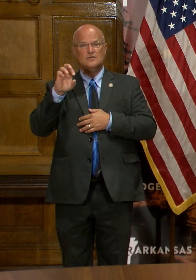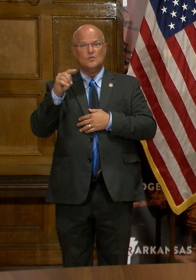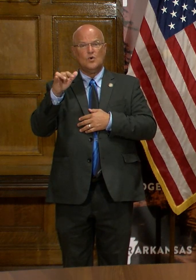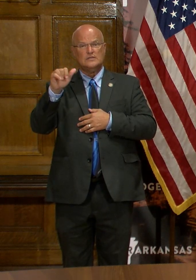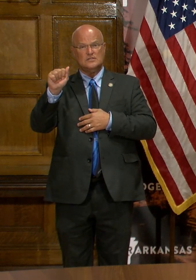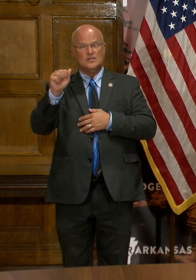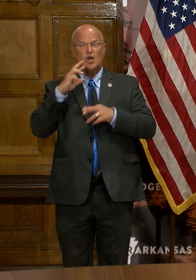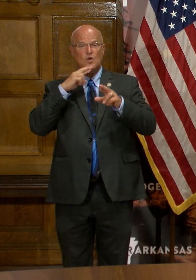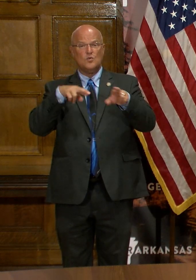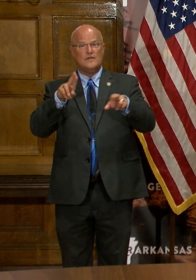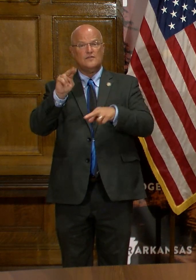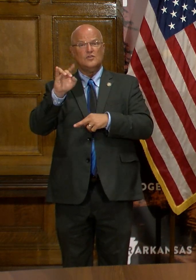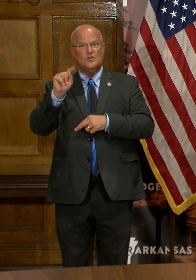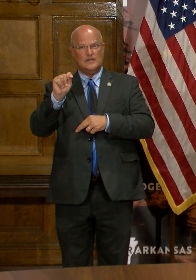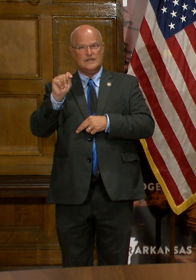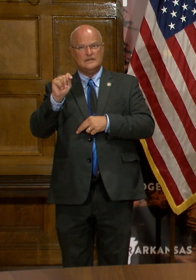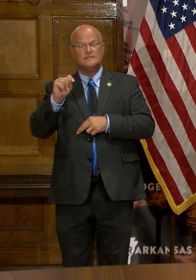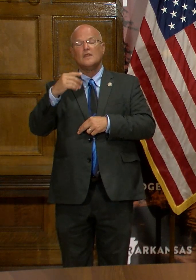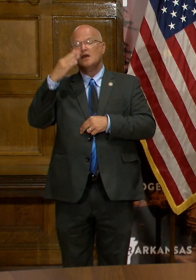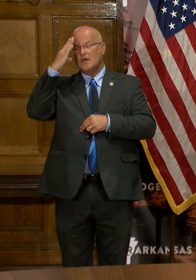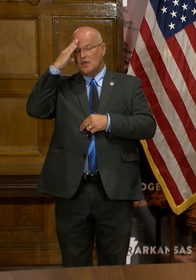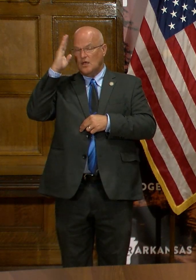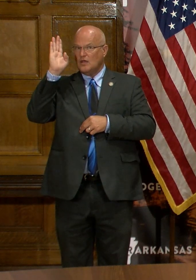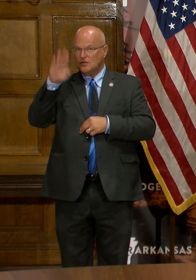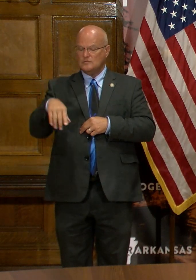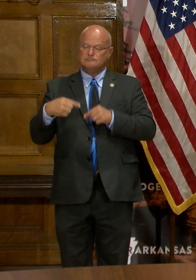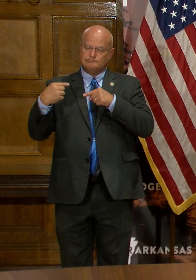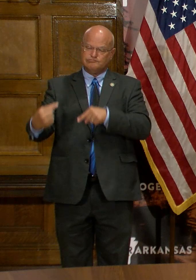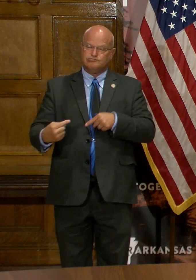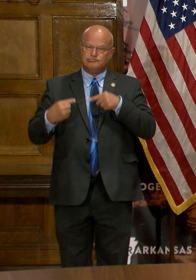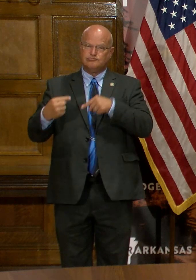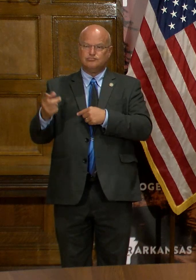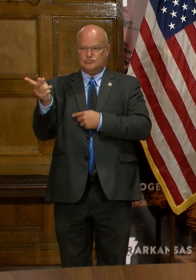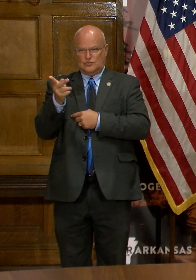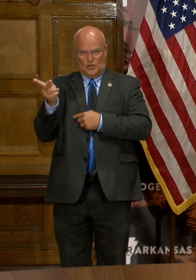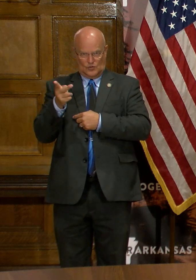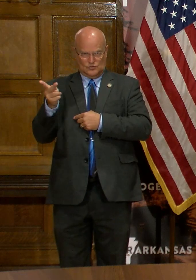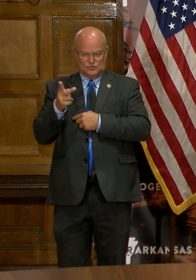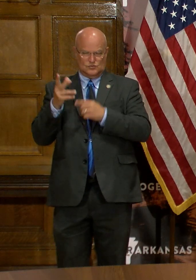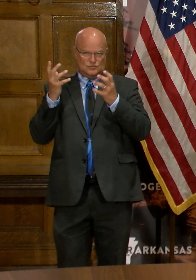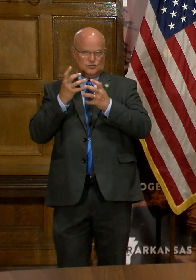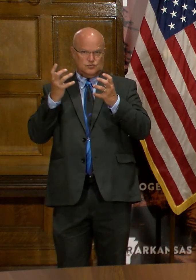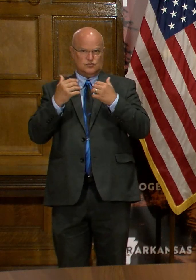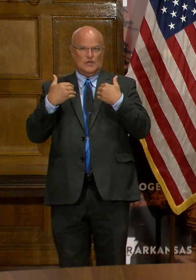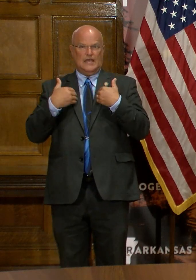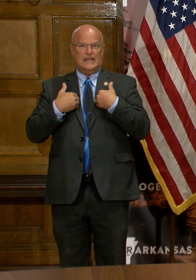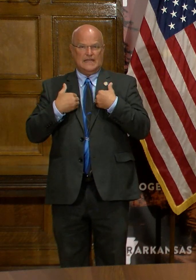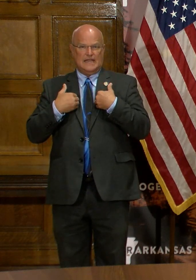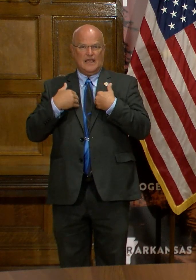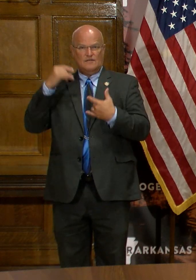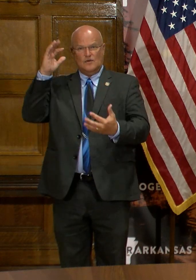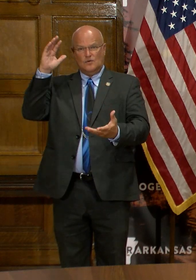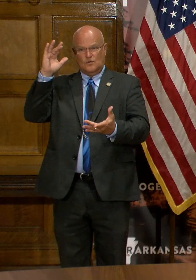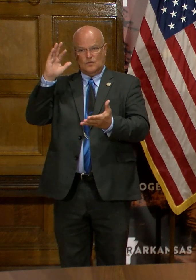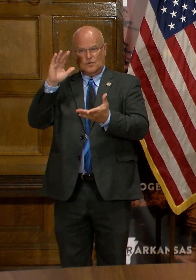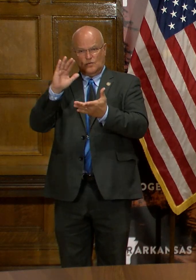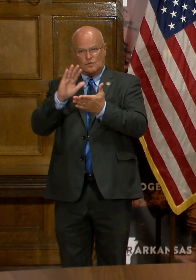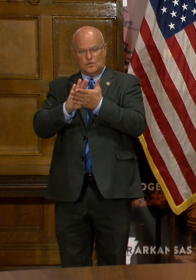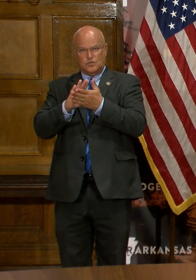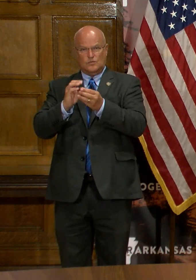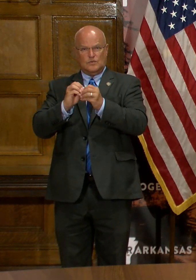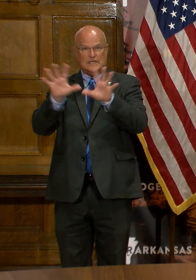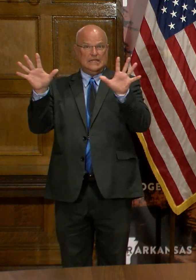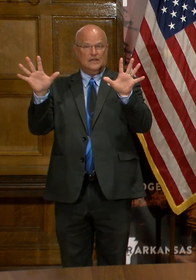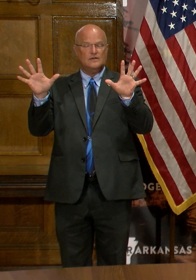unit. And everyone knows how we've struggled with those 2 units particularly, and to have those